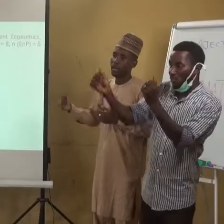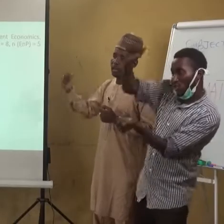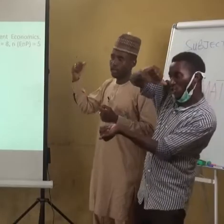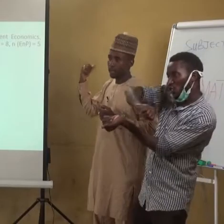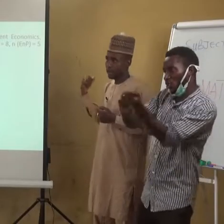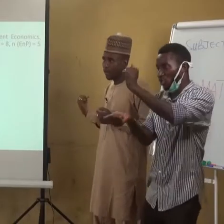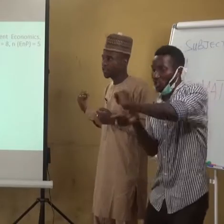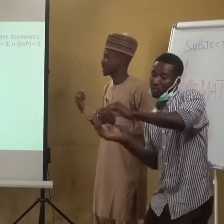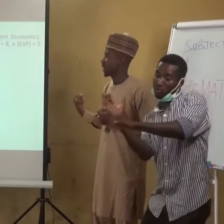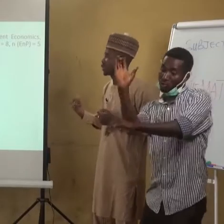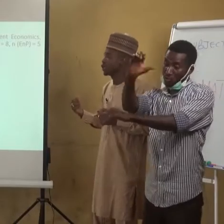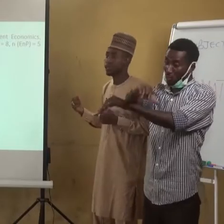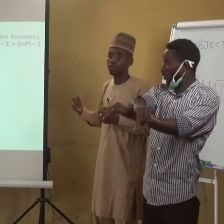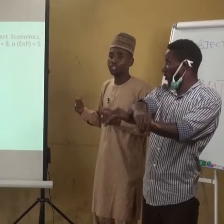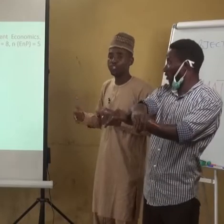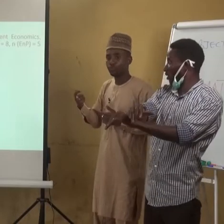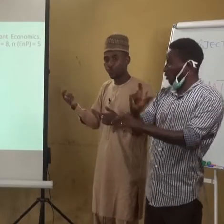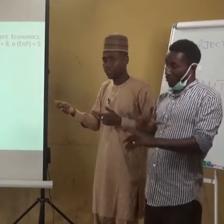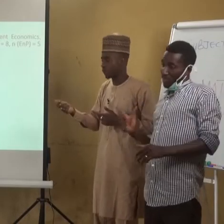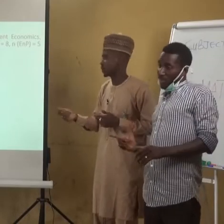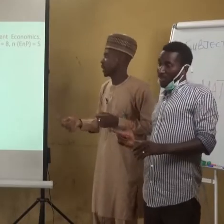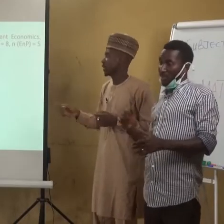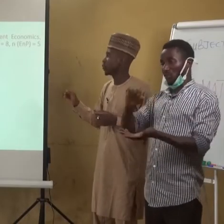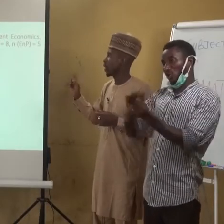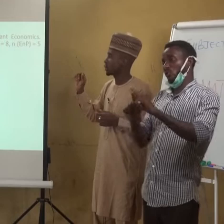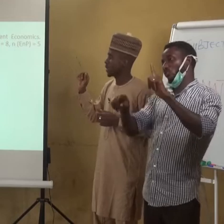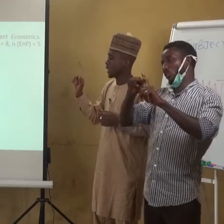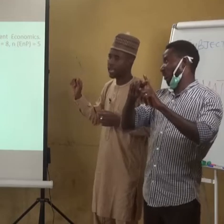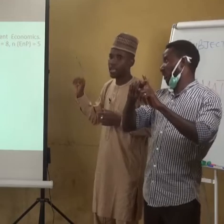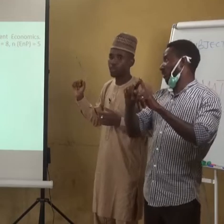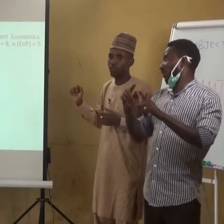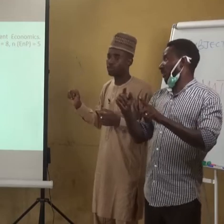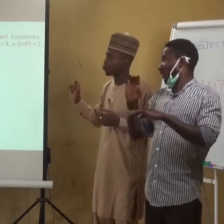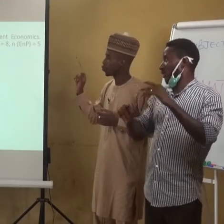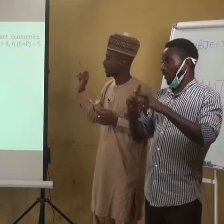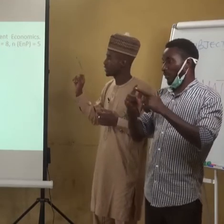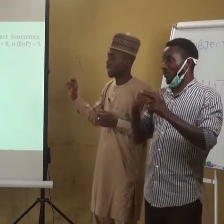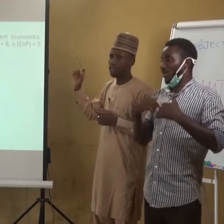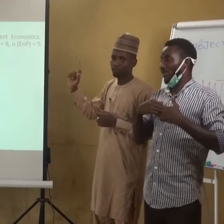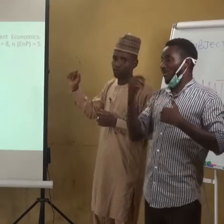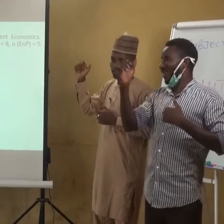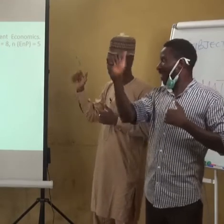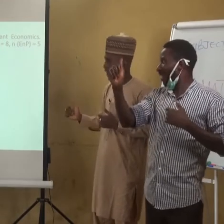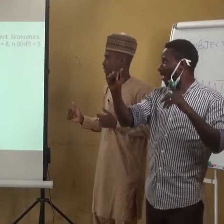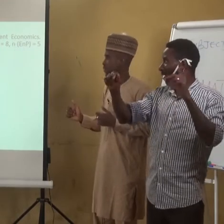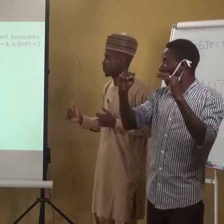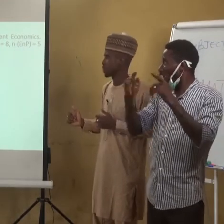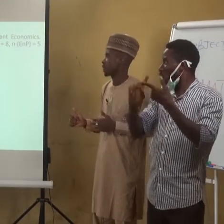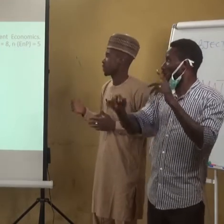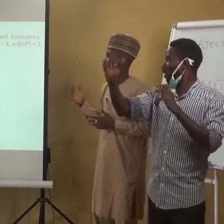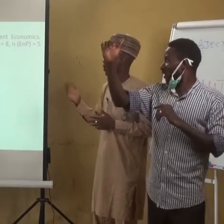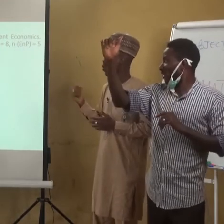the right hand side, it will change to positive. Then we have A equals to 10 plus